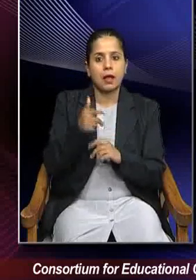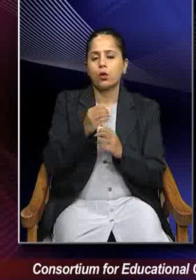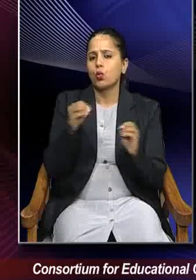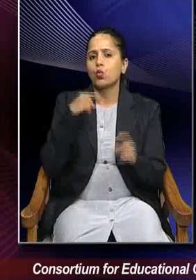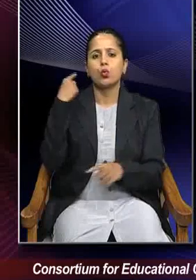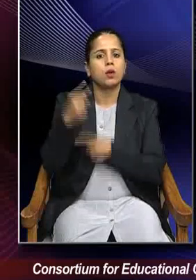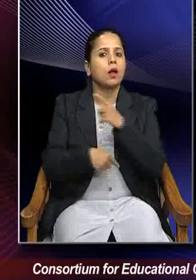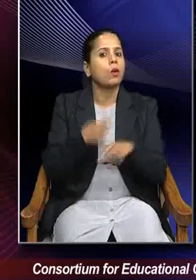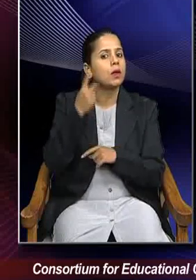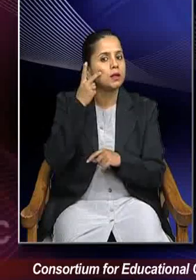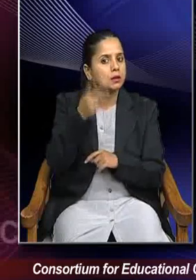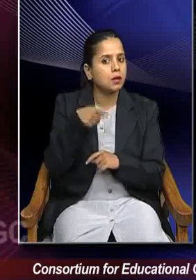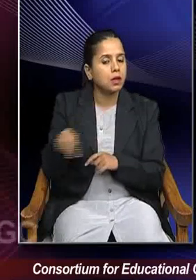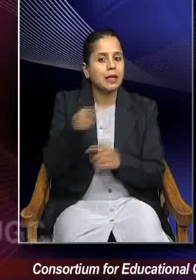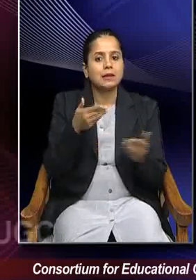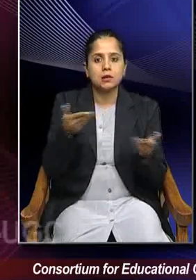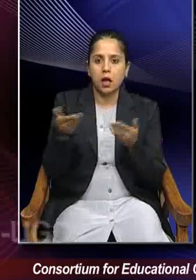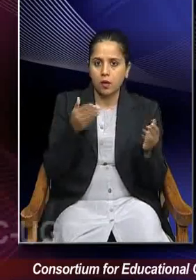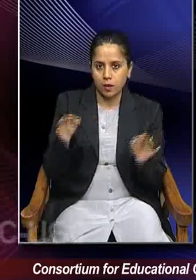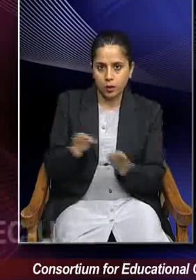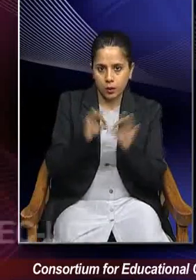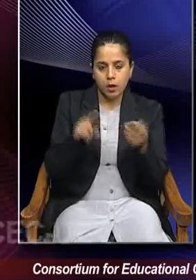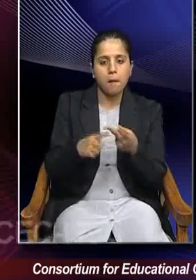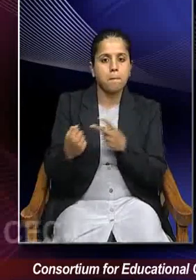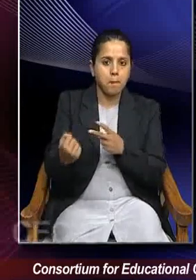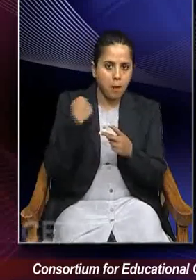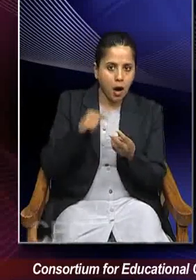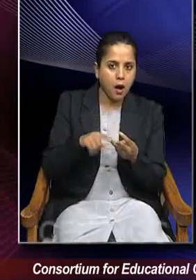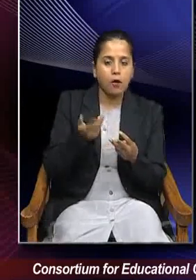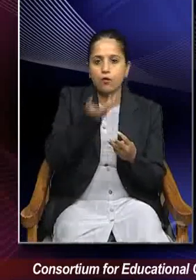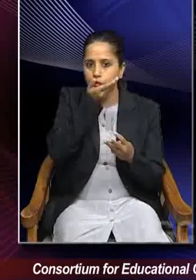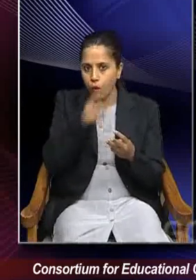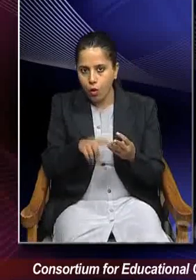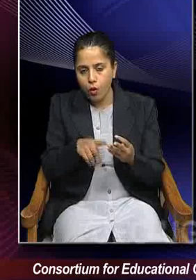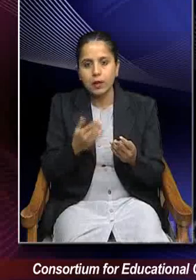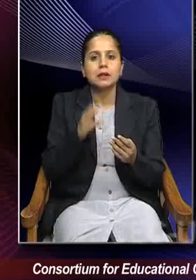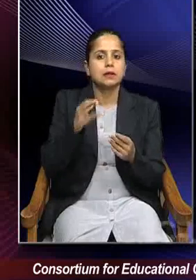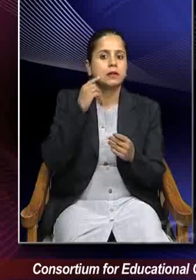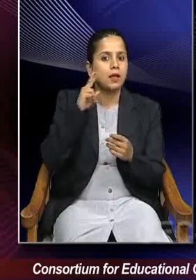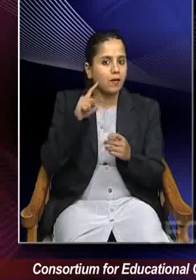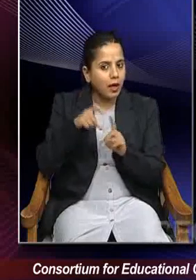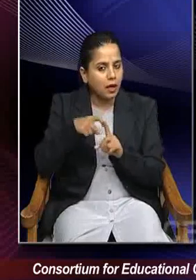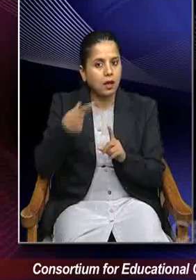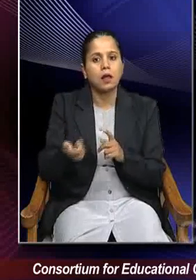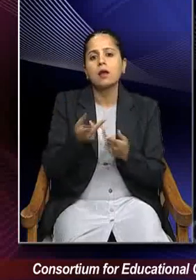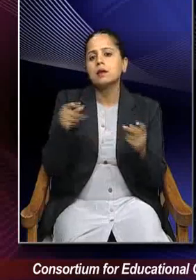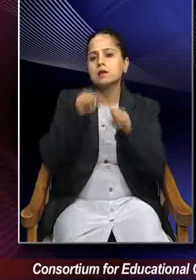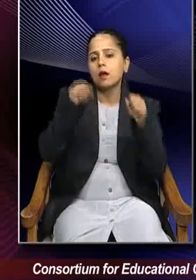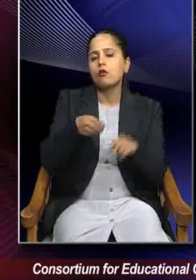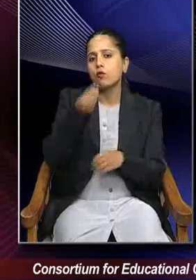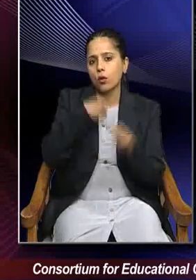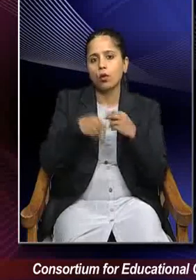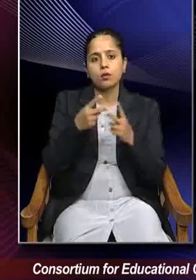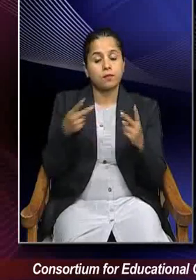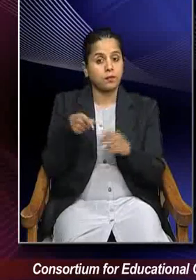regular services, whether it is power, water, sewage system, food, etc. So they